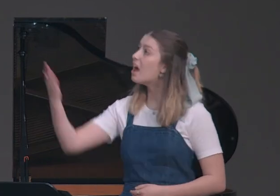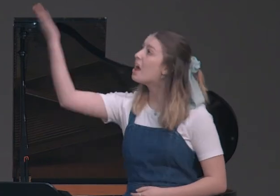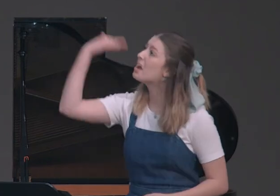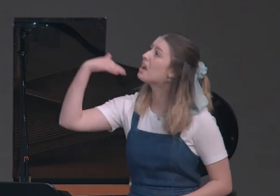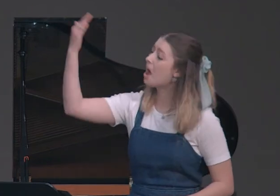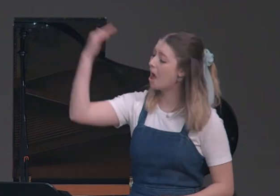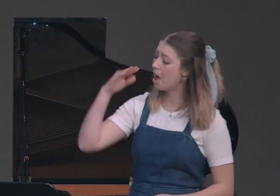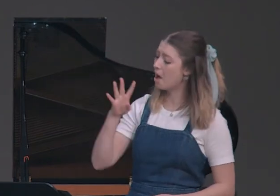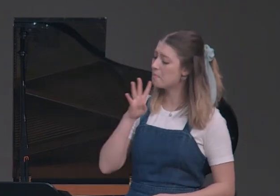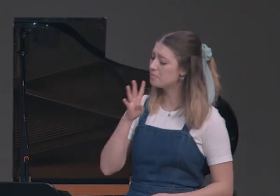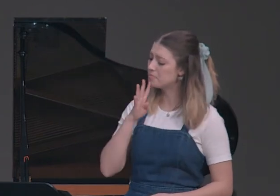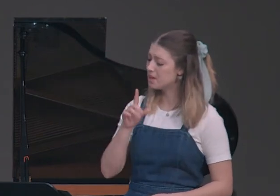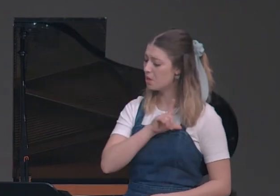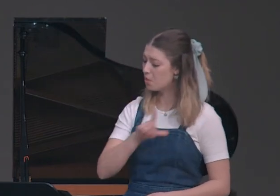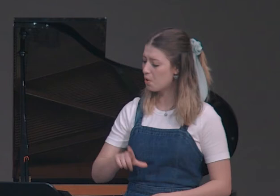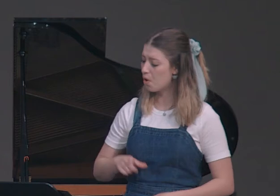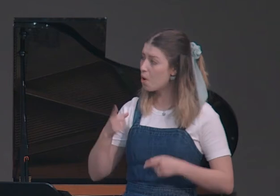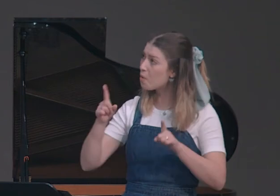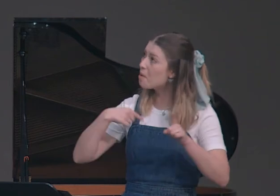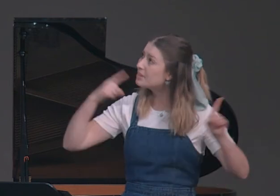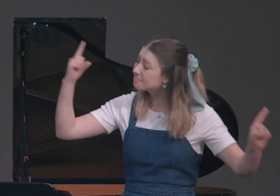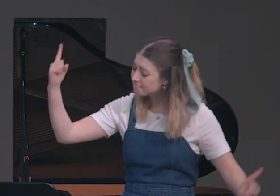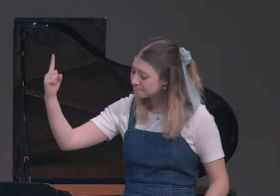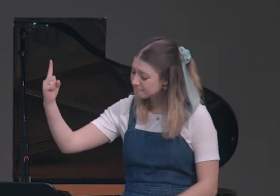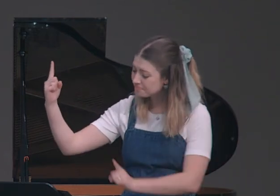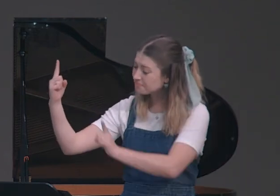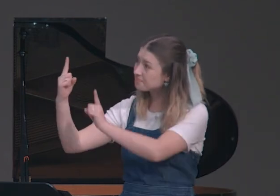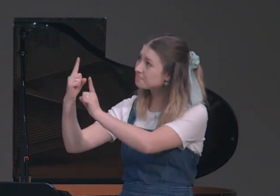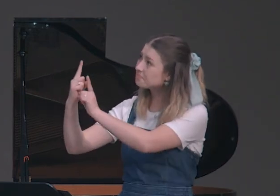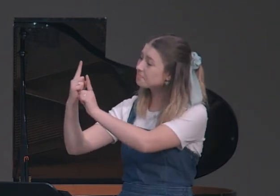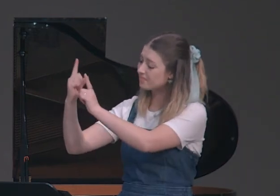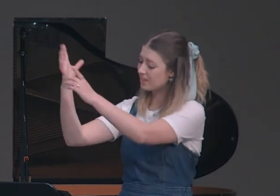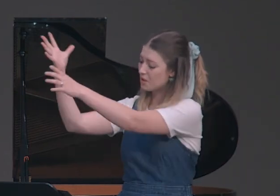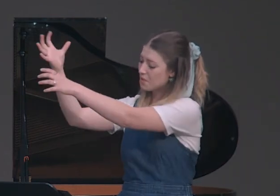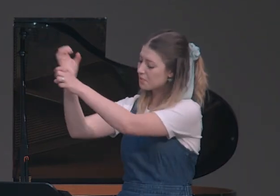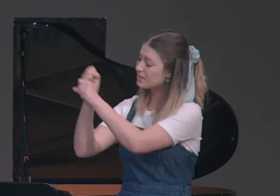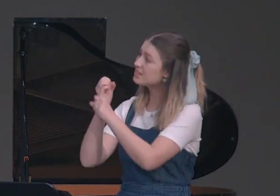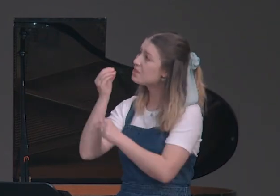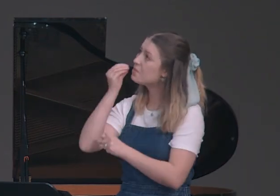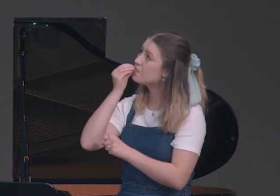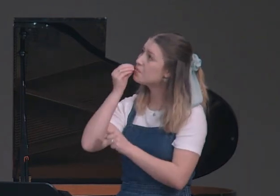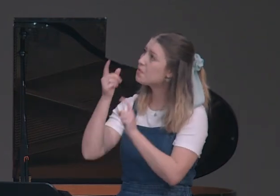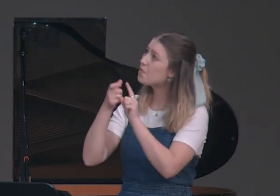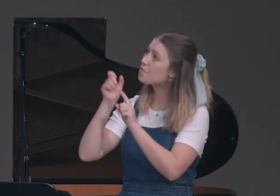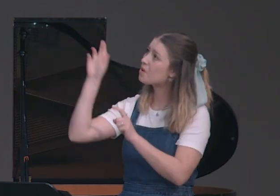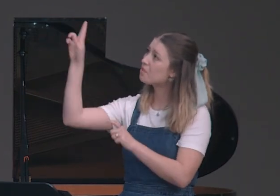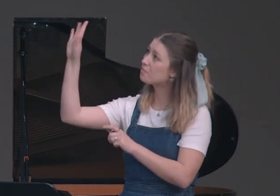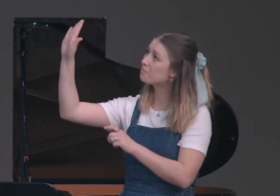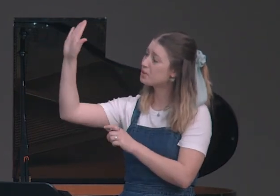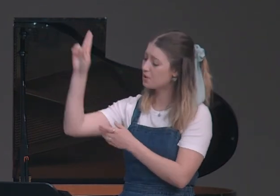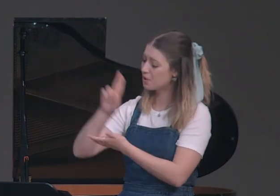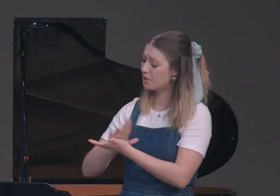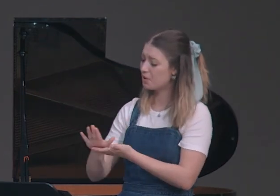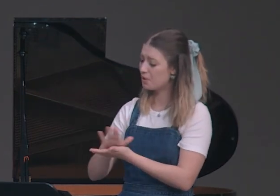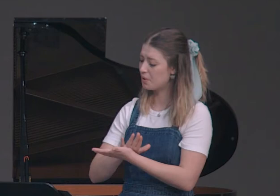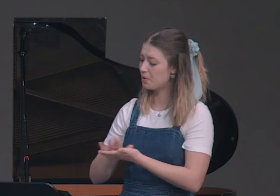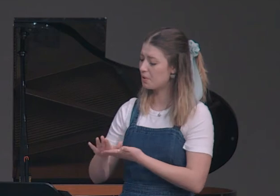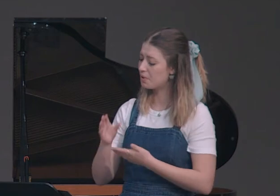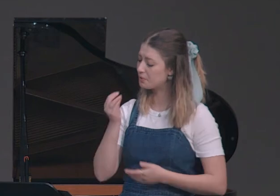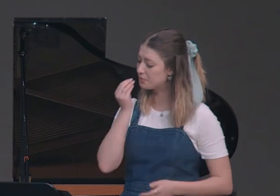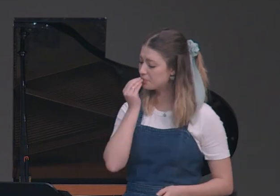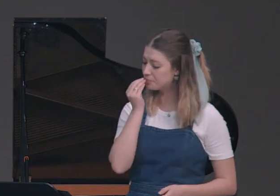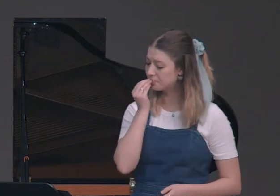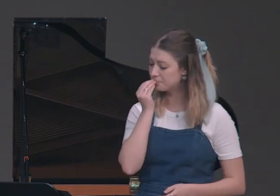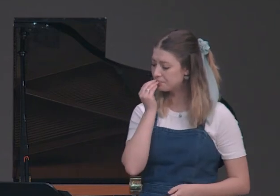Speak, O Lord, as we come to you to receive